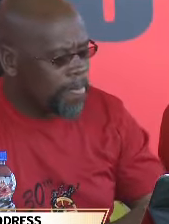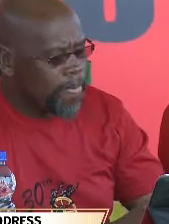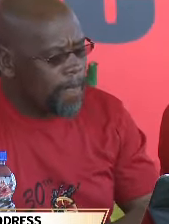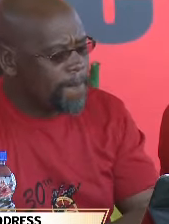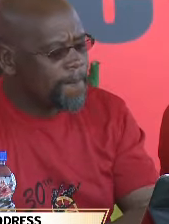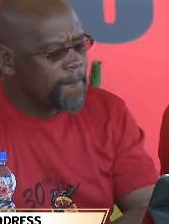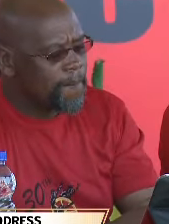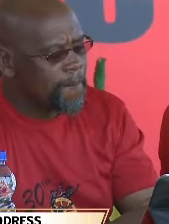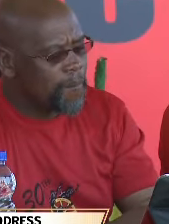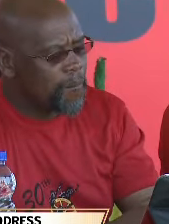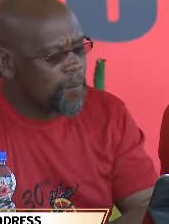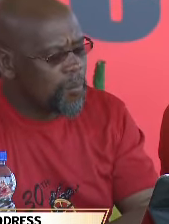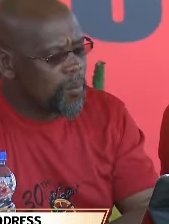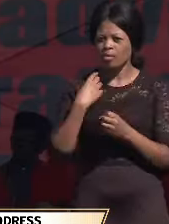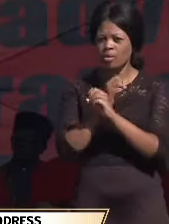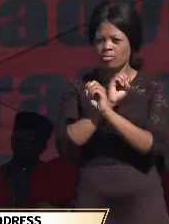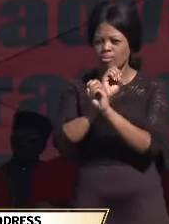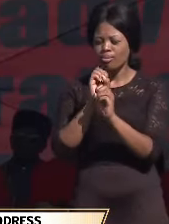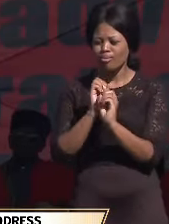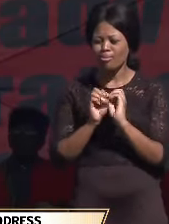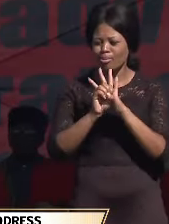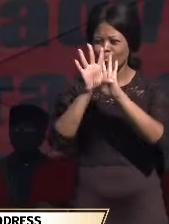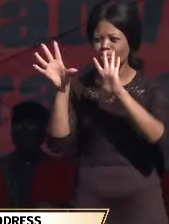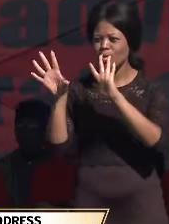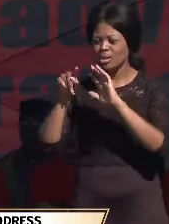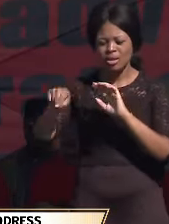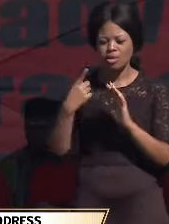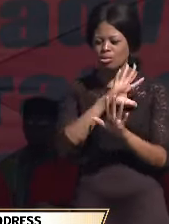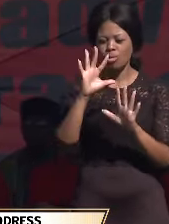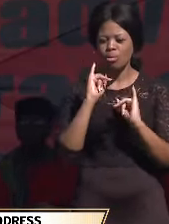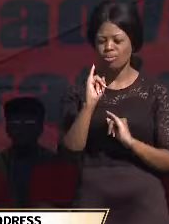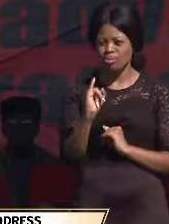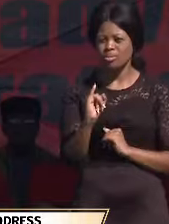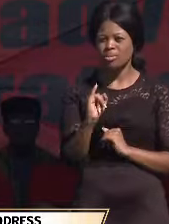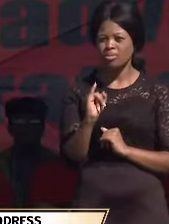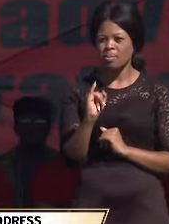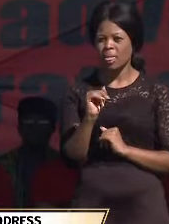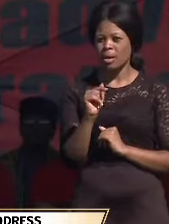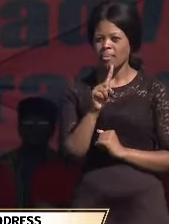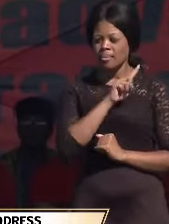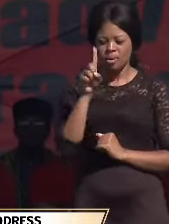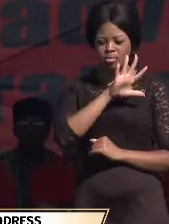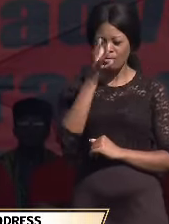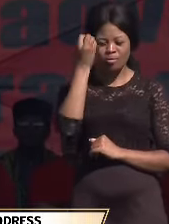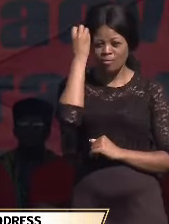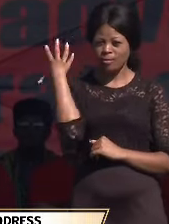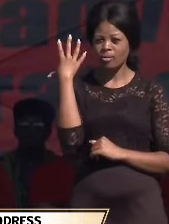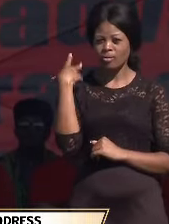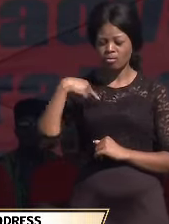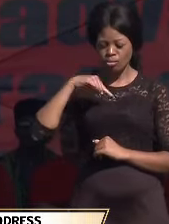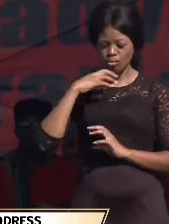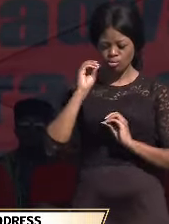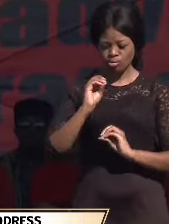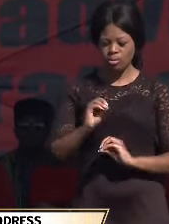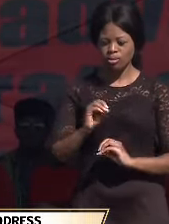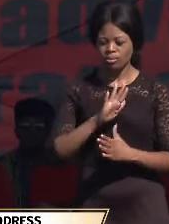iqhaza ekuvezeni izinto ezingalungile. Kodwa ningakhohlwa, besikhona